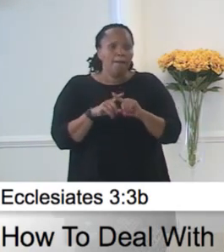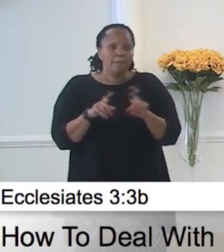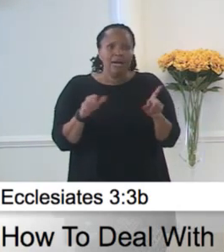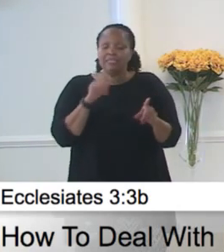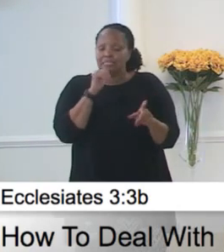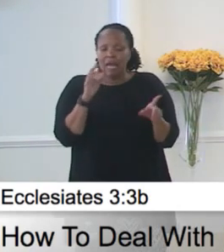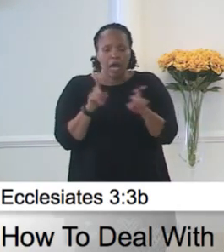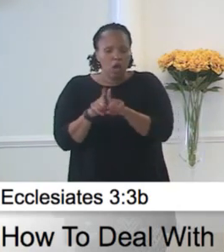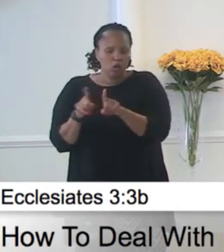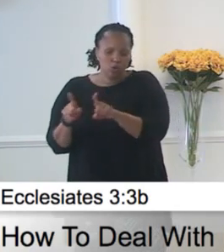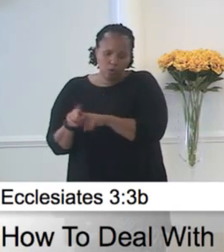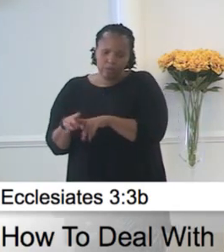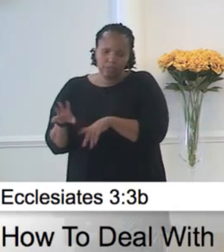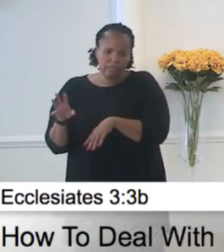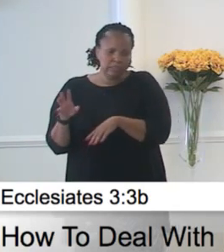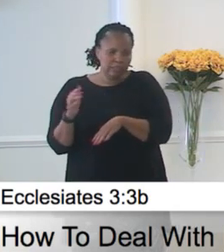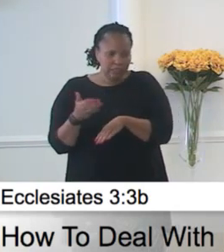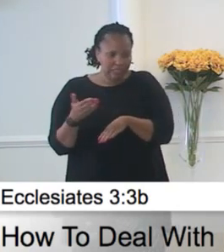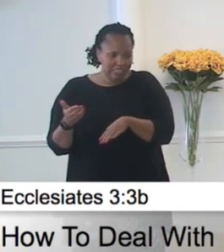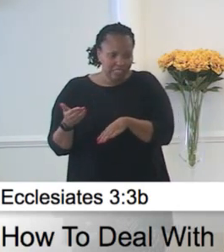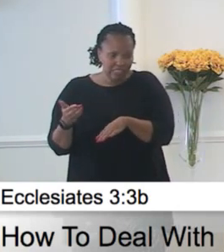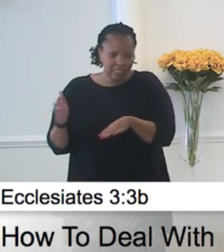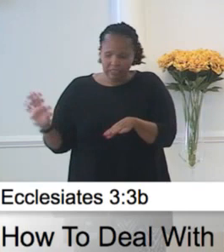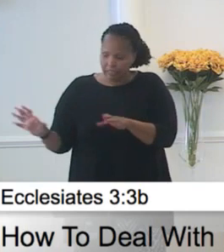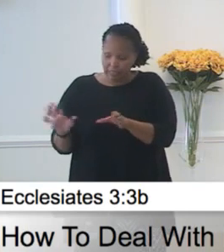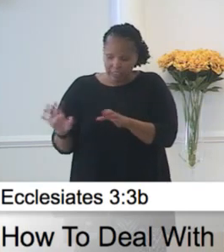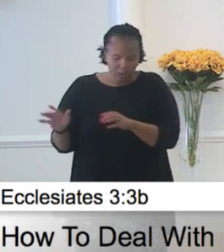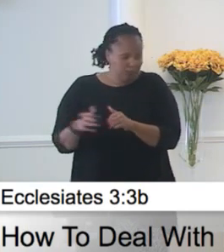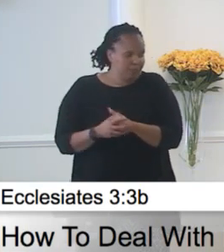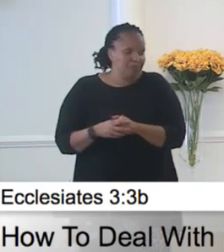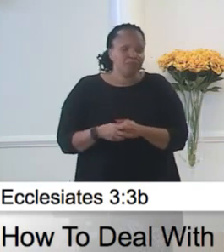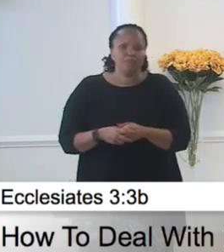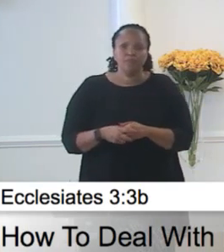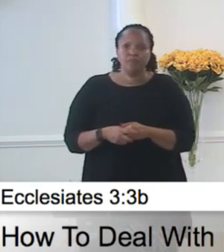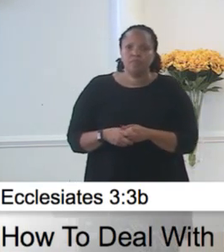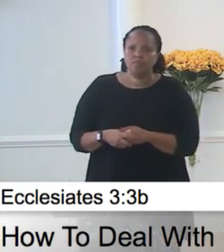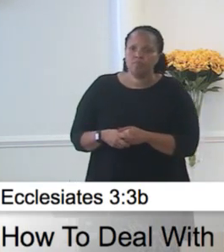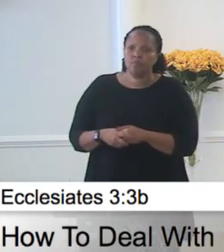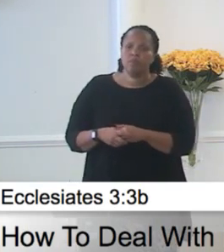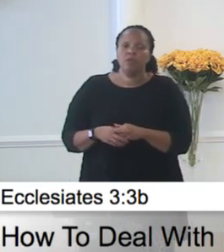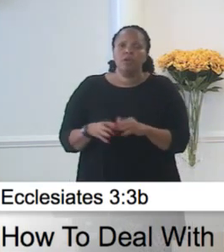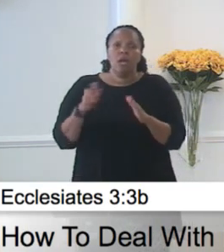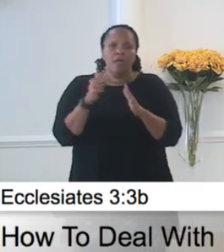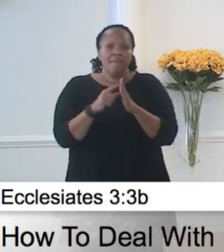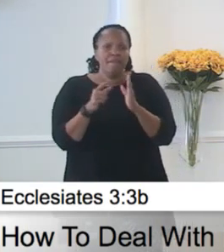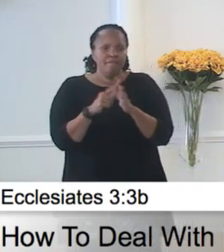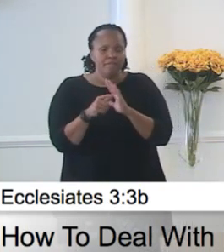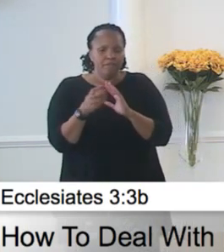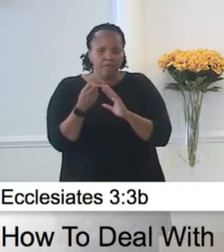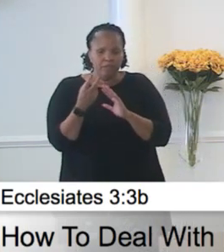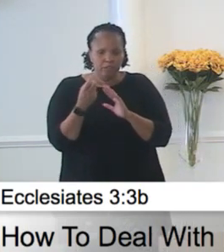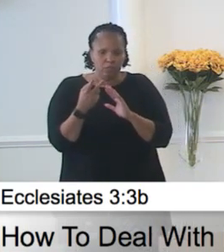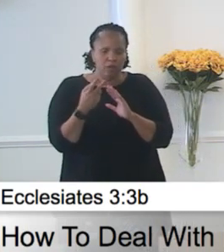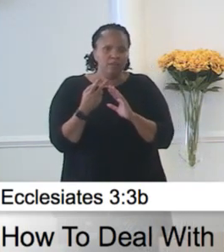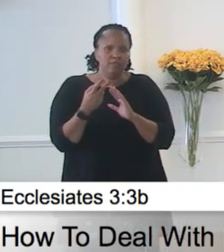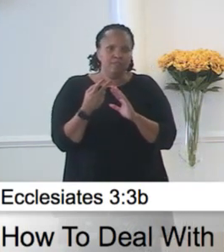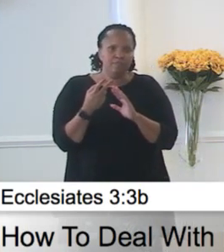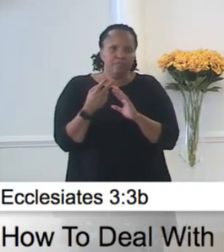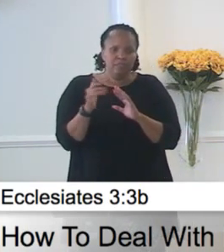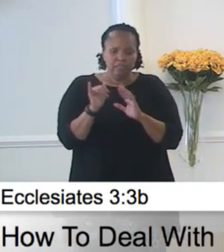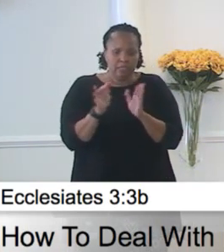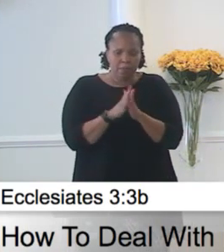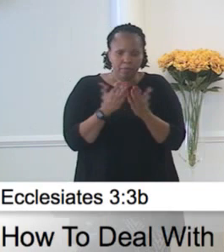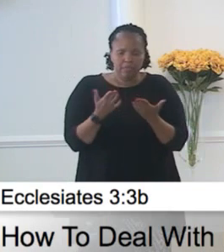way they're doing it. Then in verse 12 of Matthew chapter 23, he said,